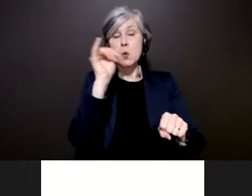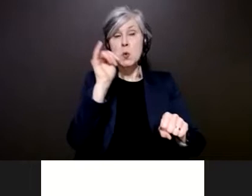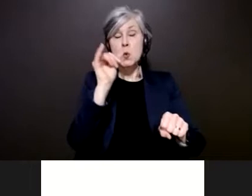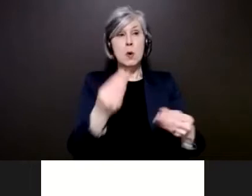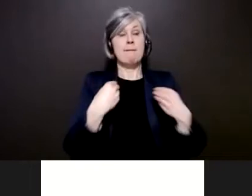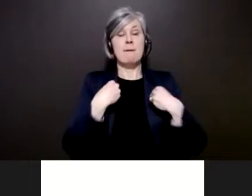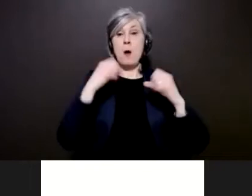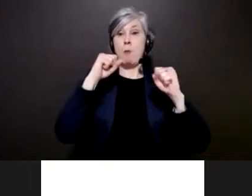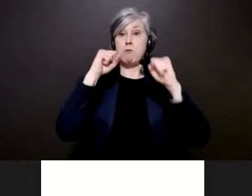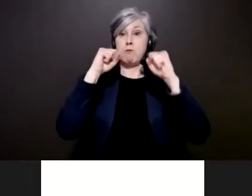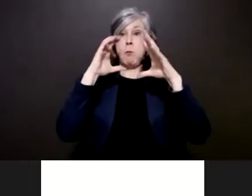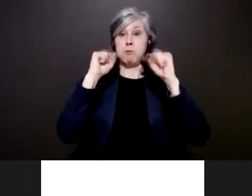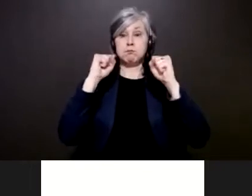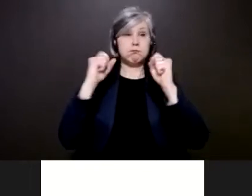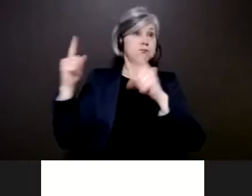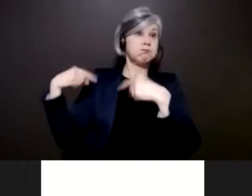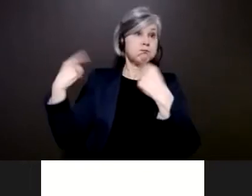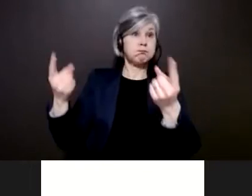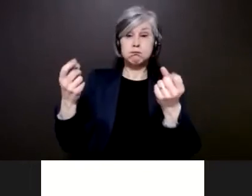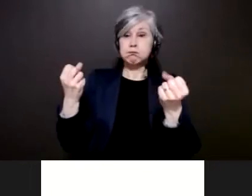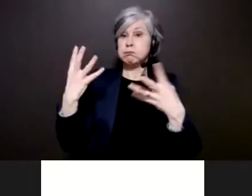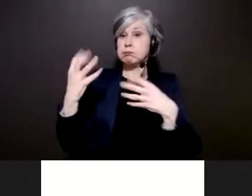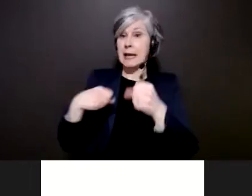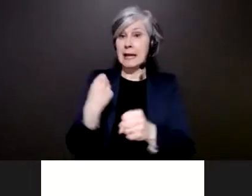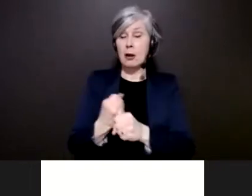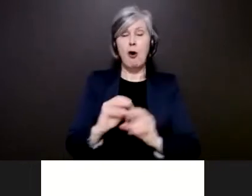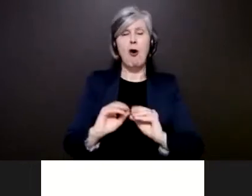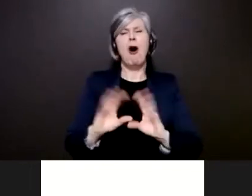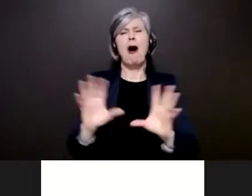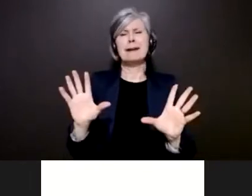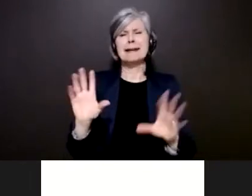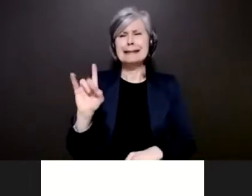impact of decades of ageism and catalyzed